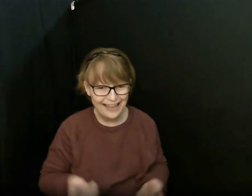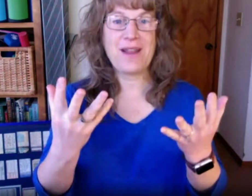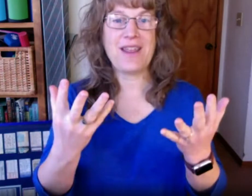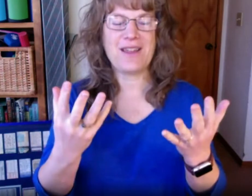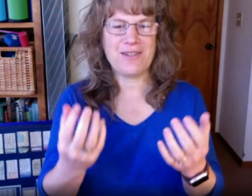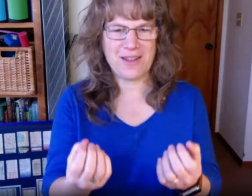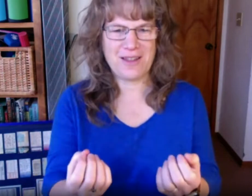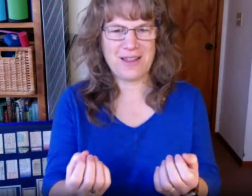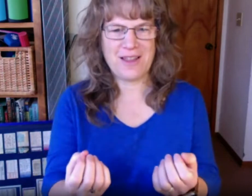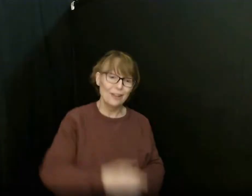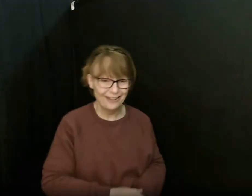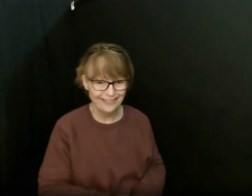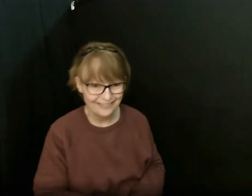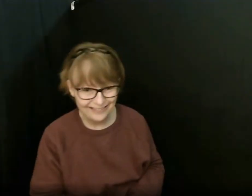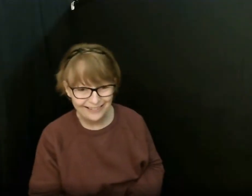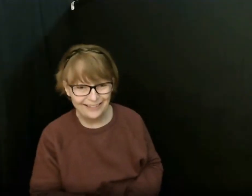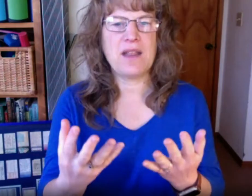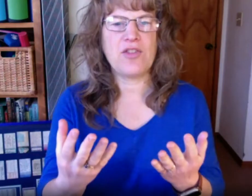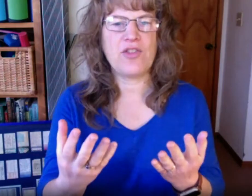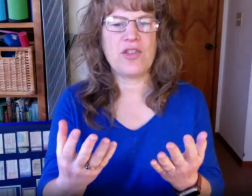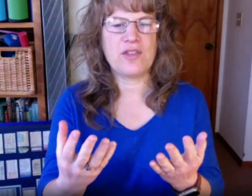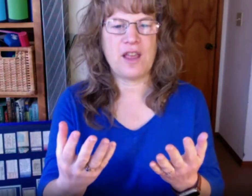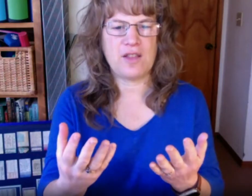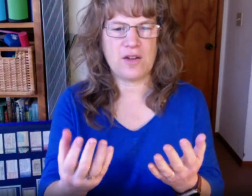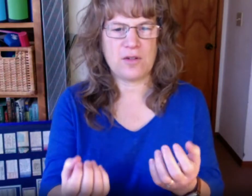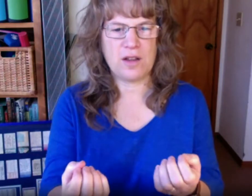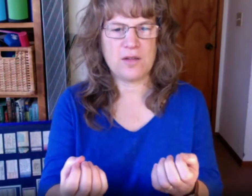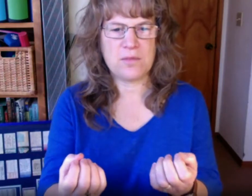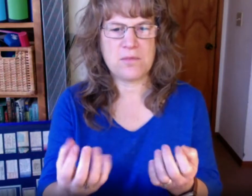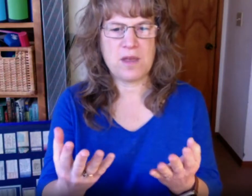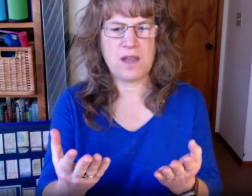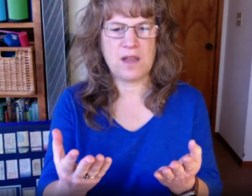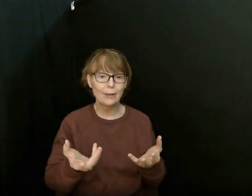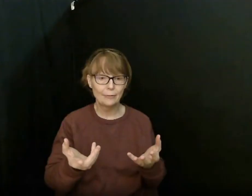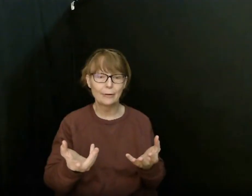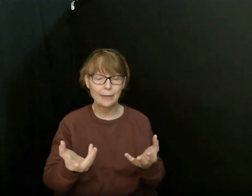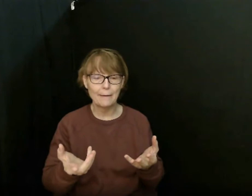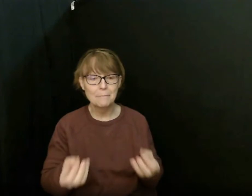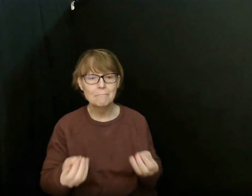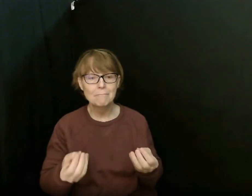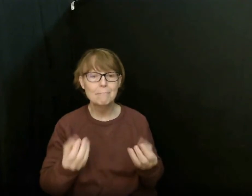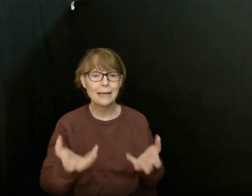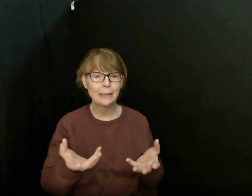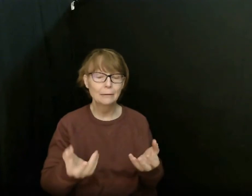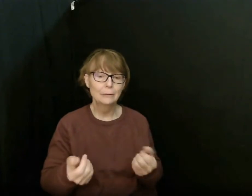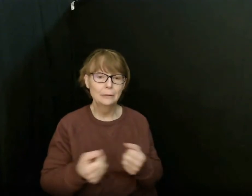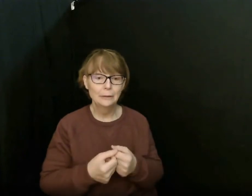many? many can you catch? And then many is just staying there, right? Many just stays there. Yeah. And Many. then sign is